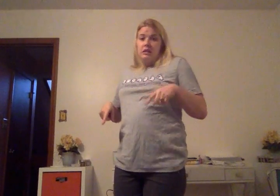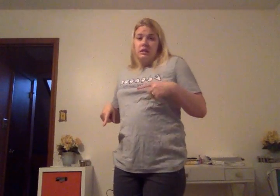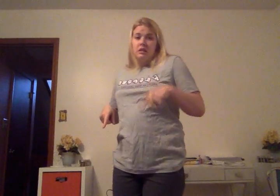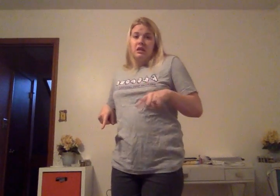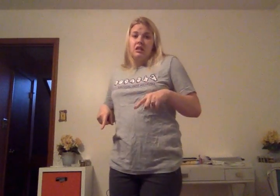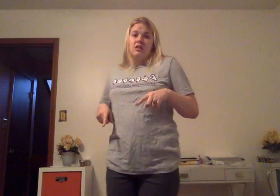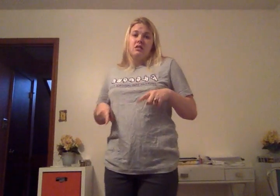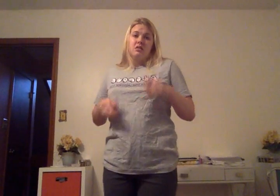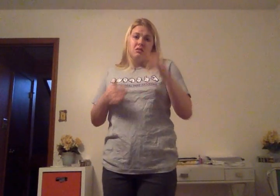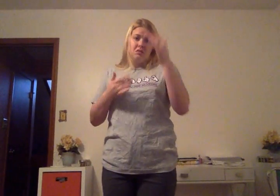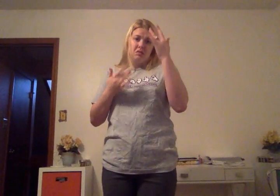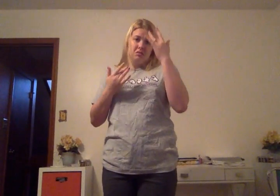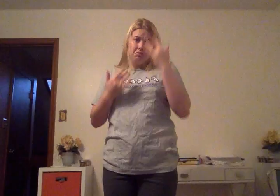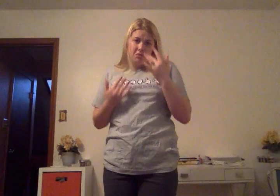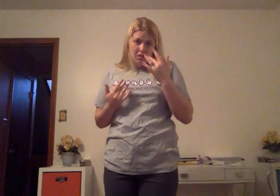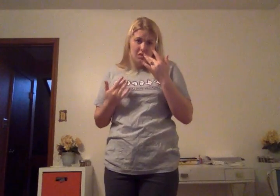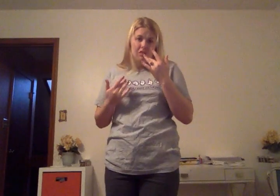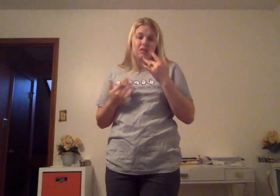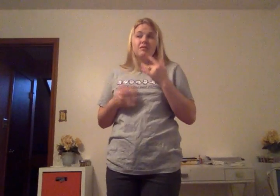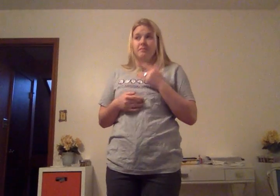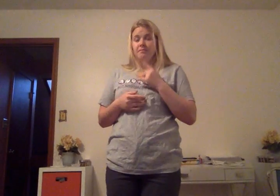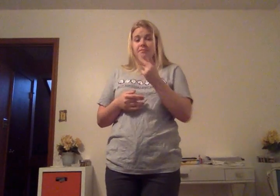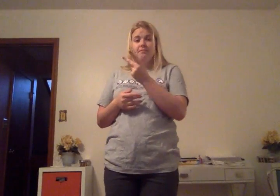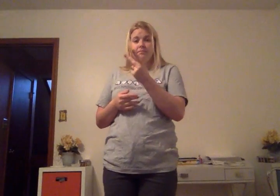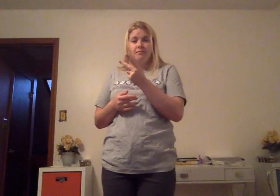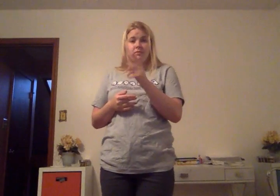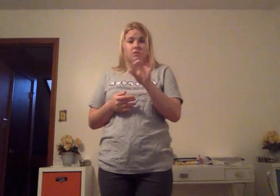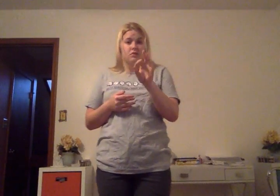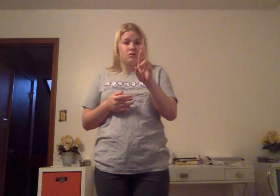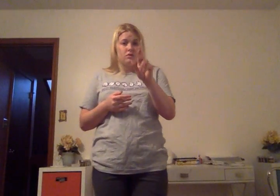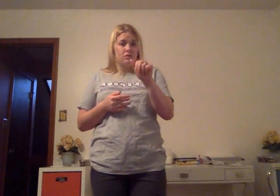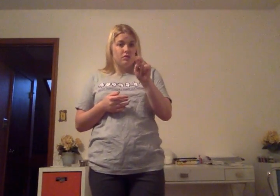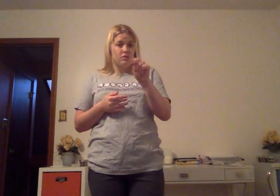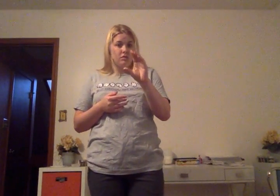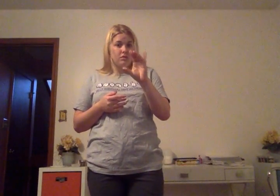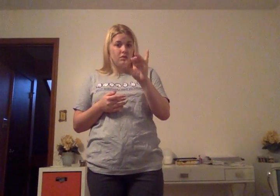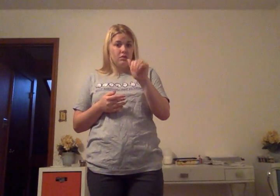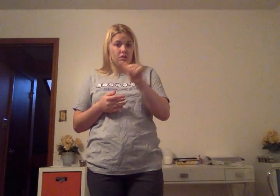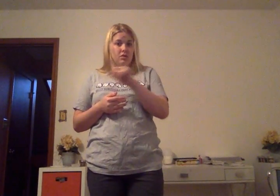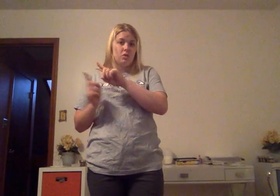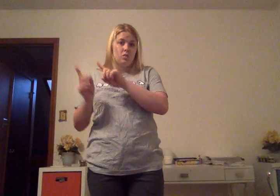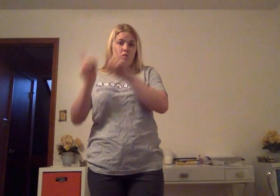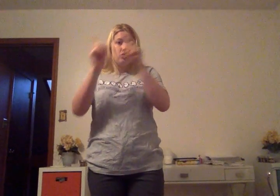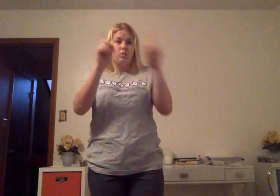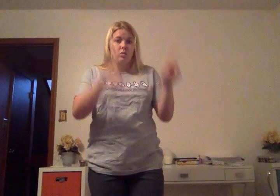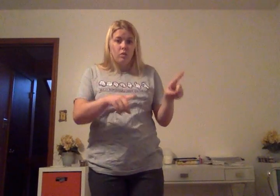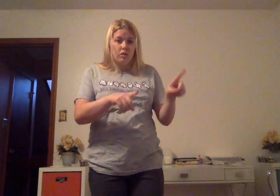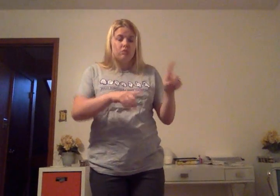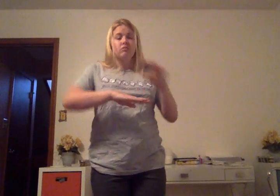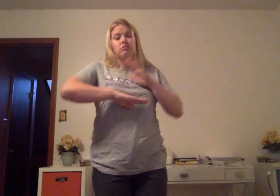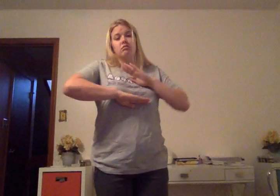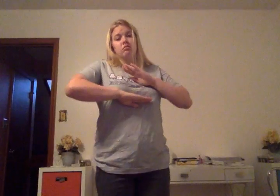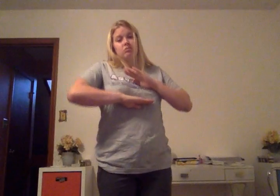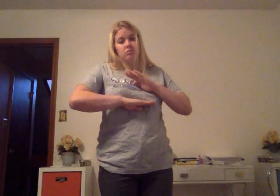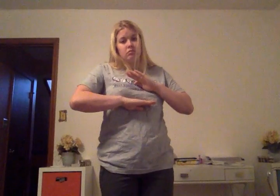depression. Her close friend, Francia Raisa, was worried. I went away to a facility. I took some time off. I needed to get my mind